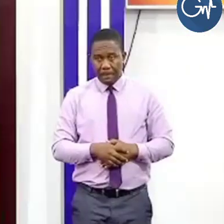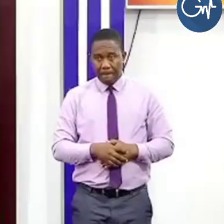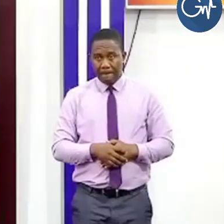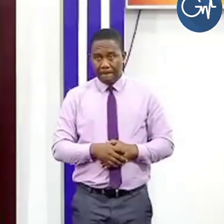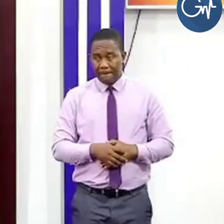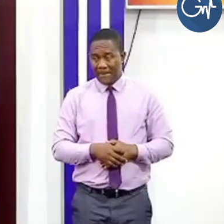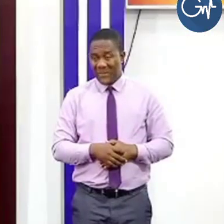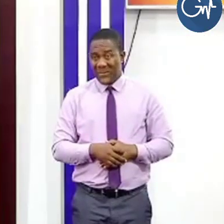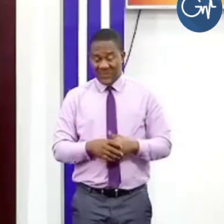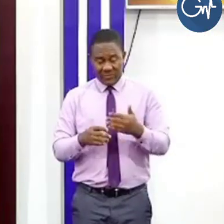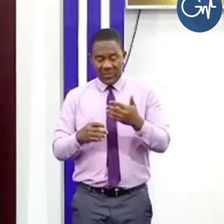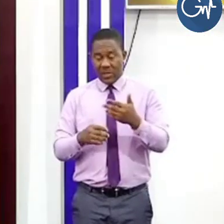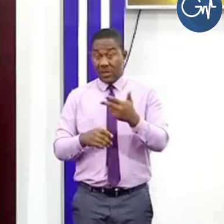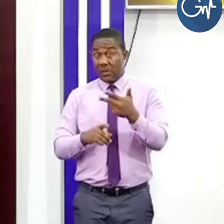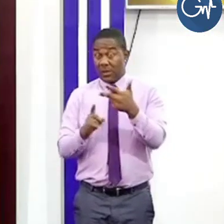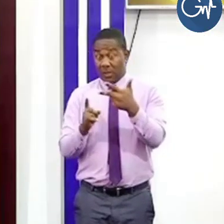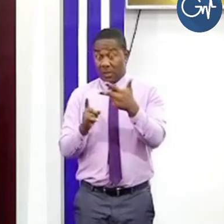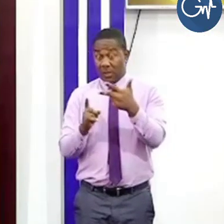Yes,